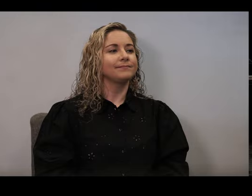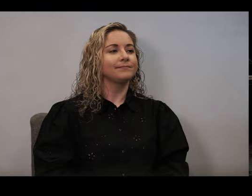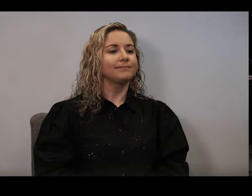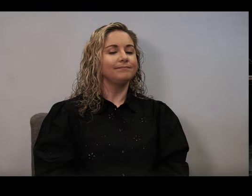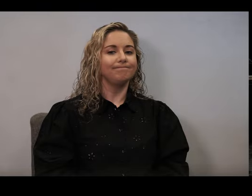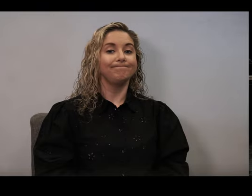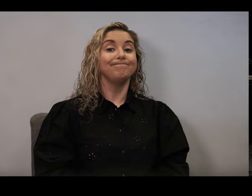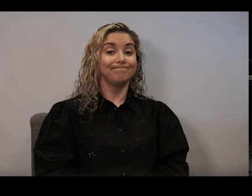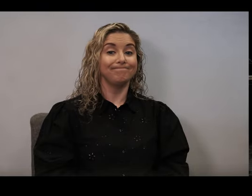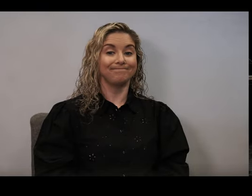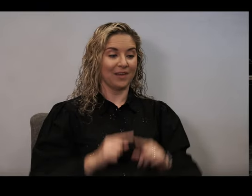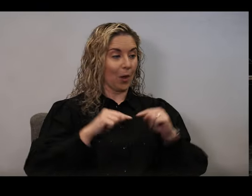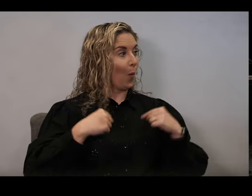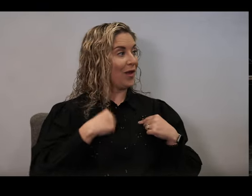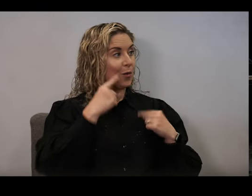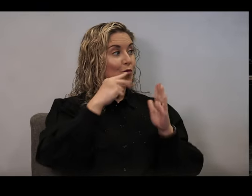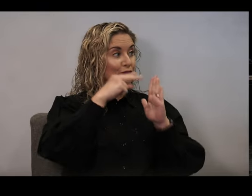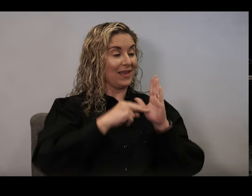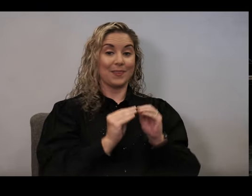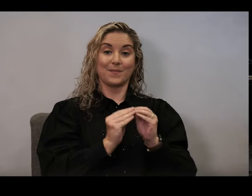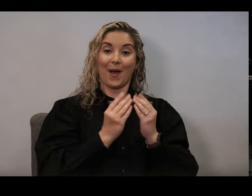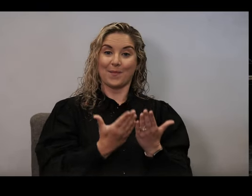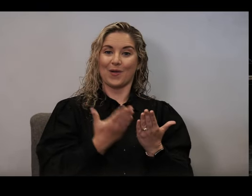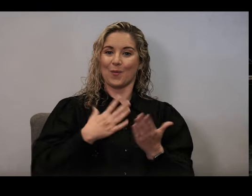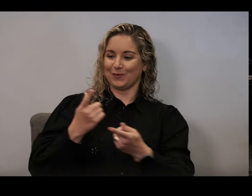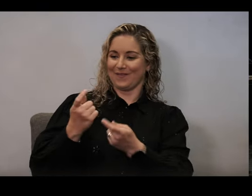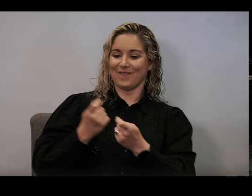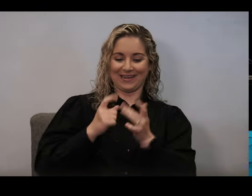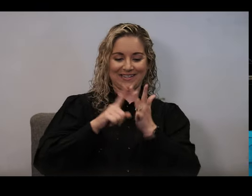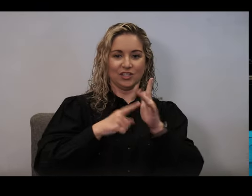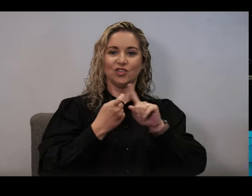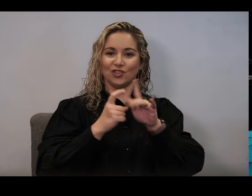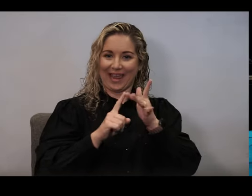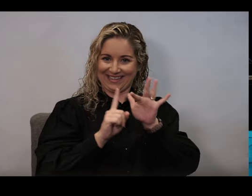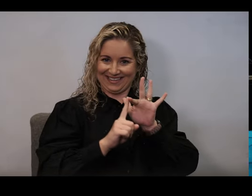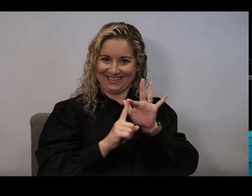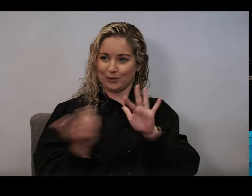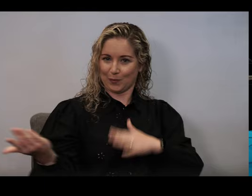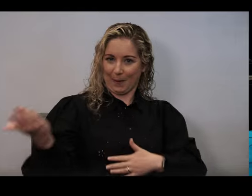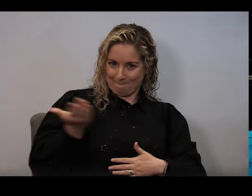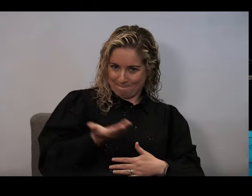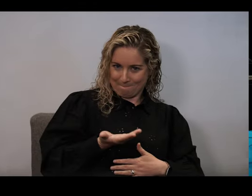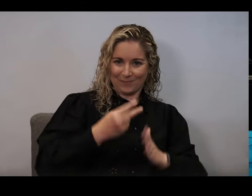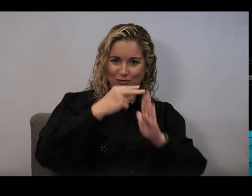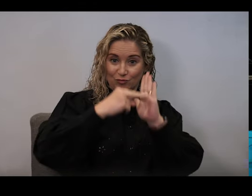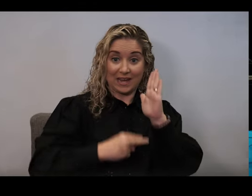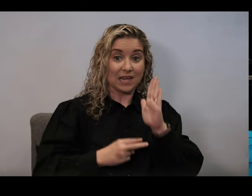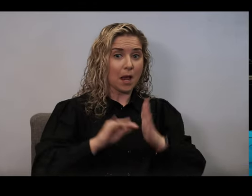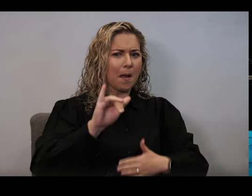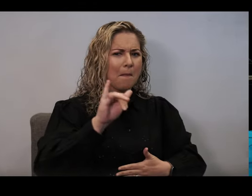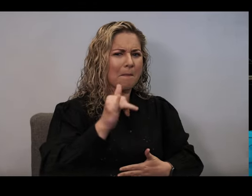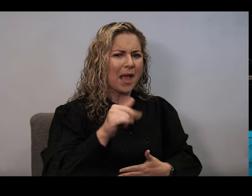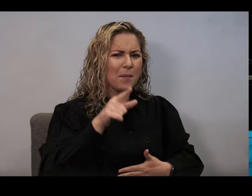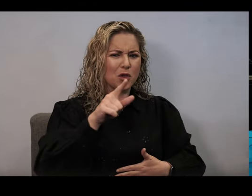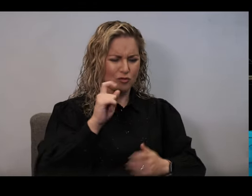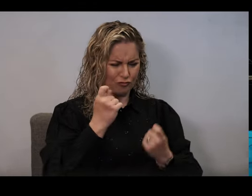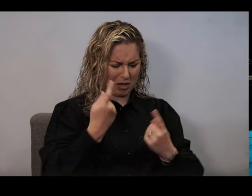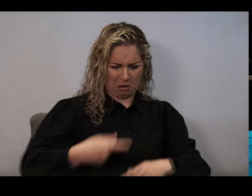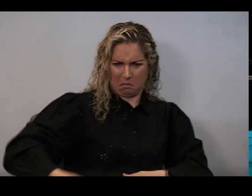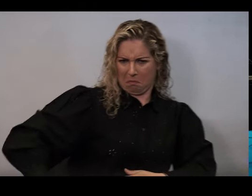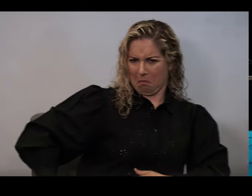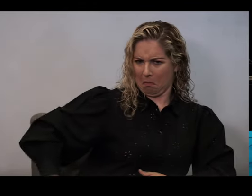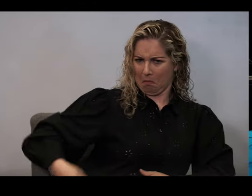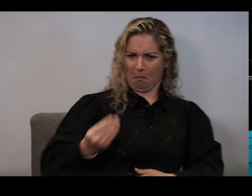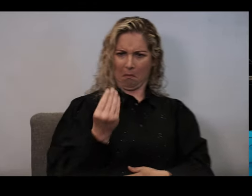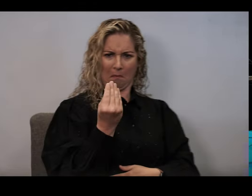We're going to read the Bible. So I'm going to invite Jackie up. So Jackie, come on up. Before we do, you might be sitting on one of these. This is for you. Take it